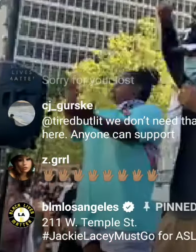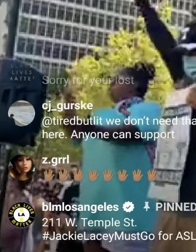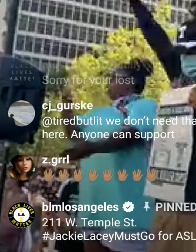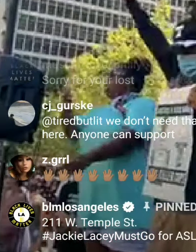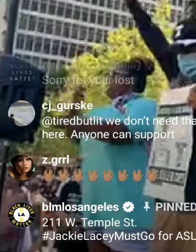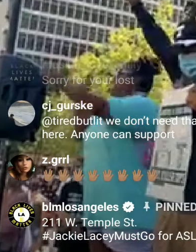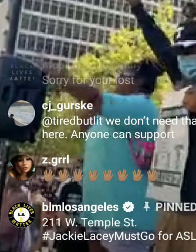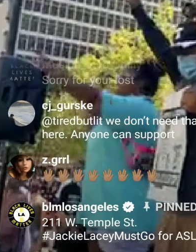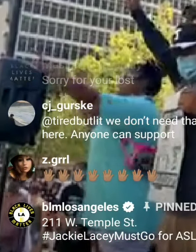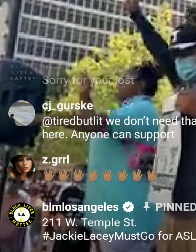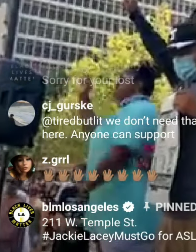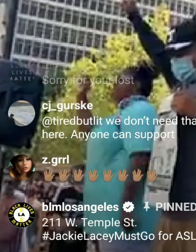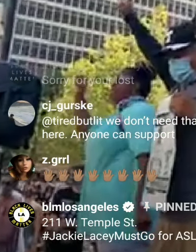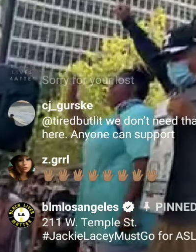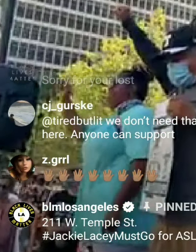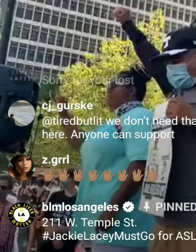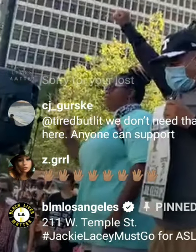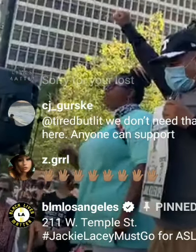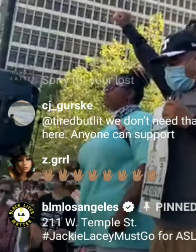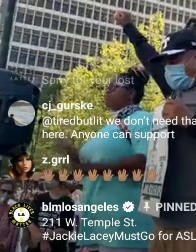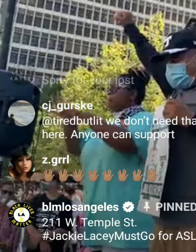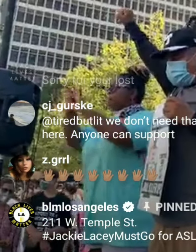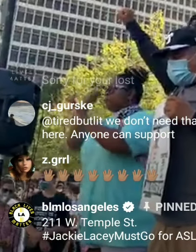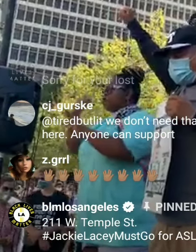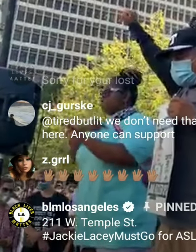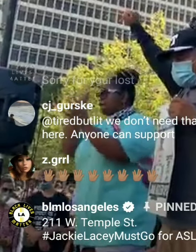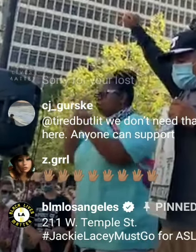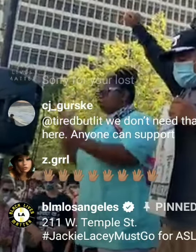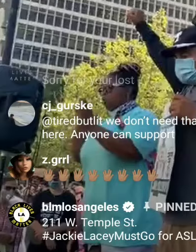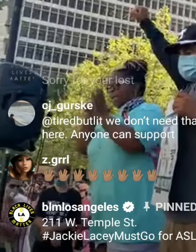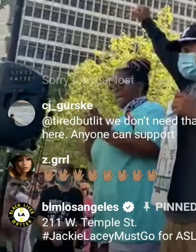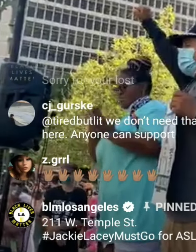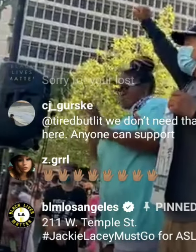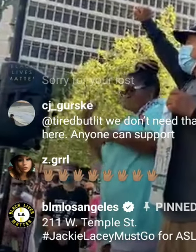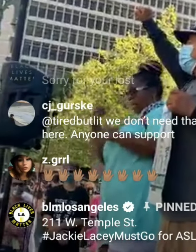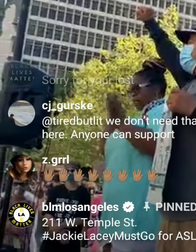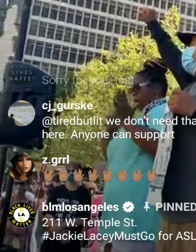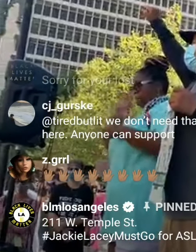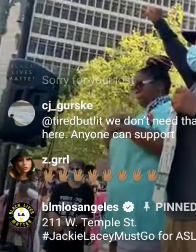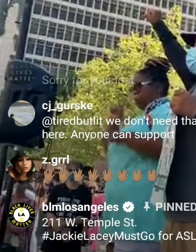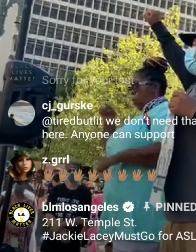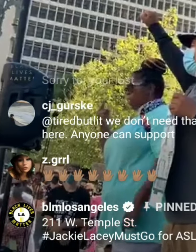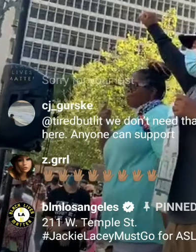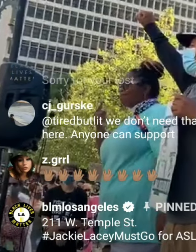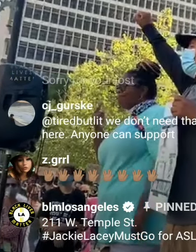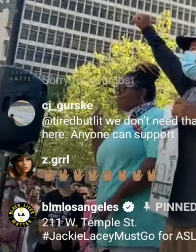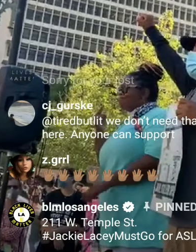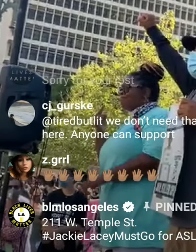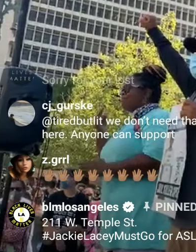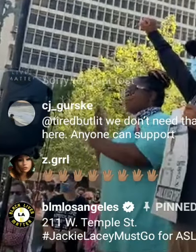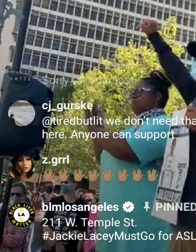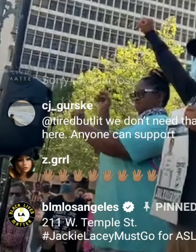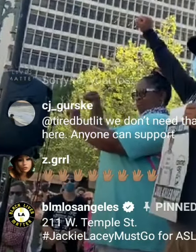It is important for me to also let you know that his killer, Eden Medina, did not just kill my son. 12 days before he killed